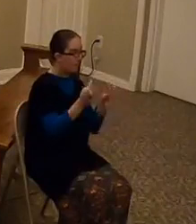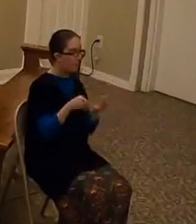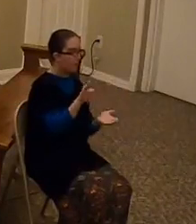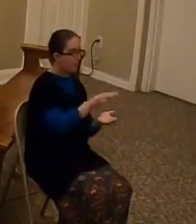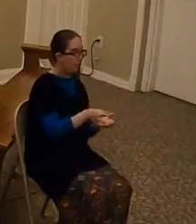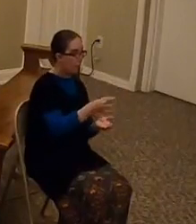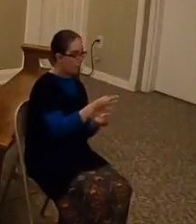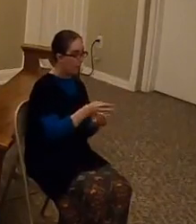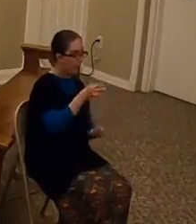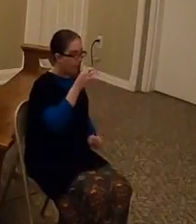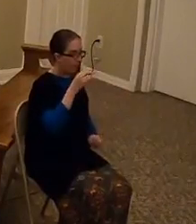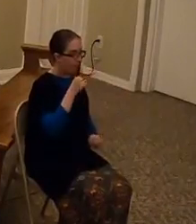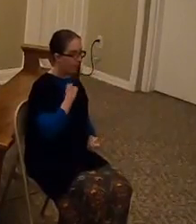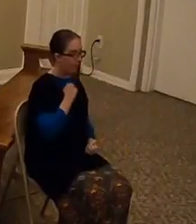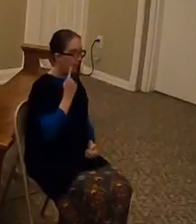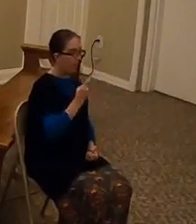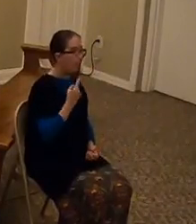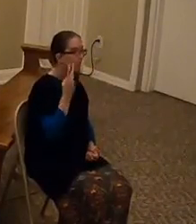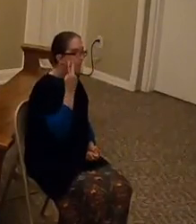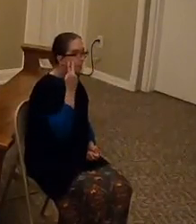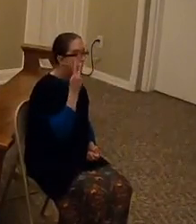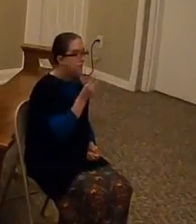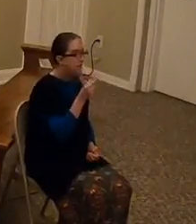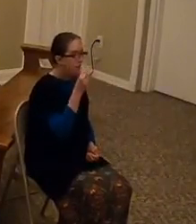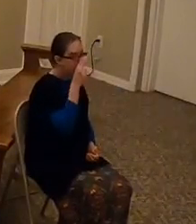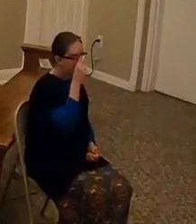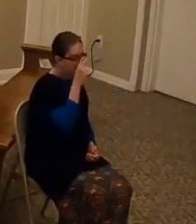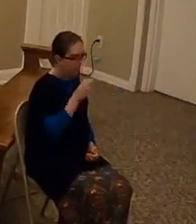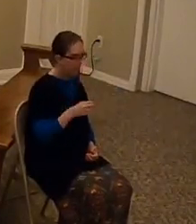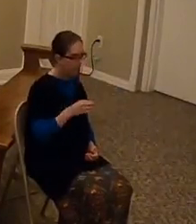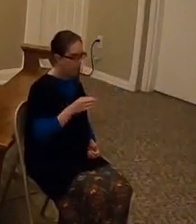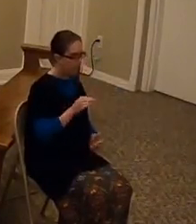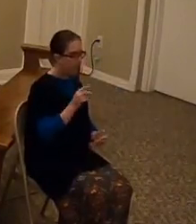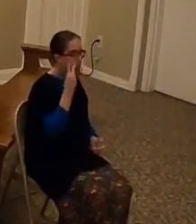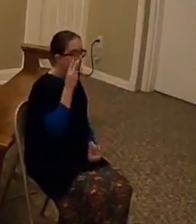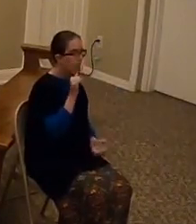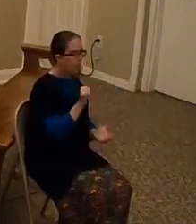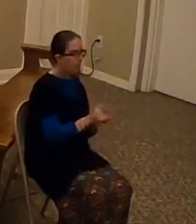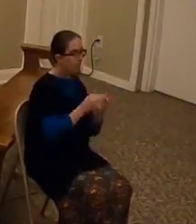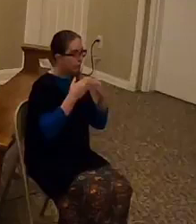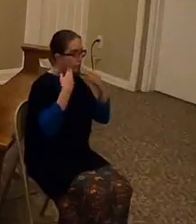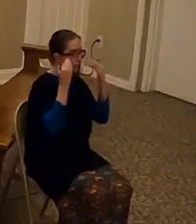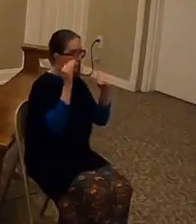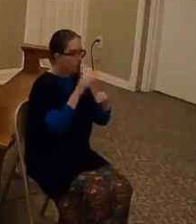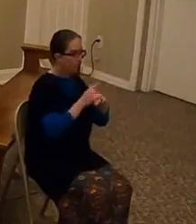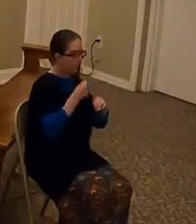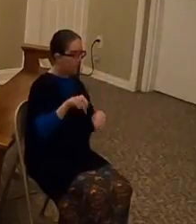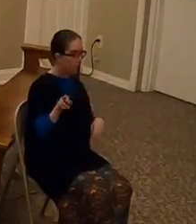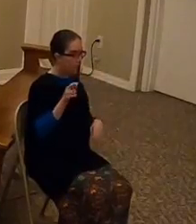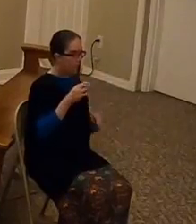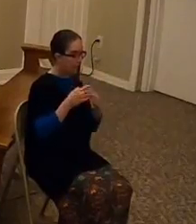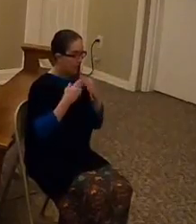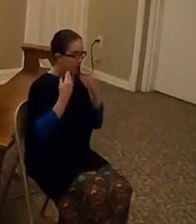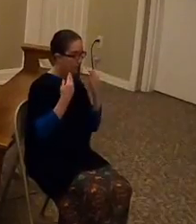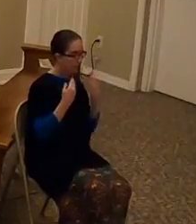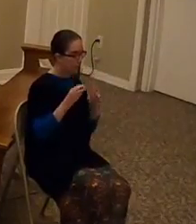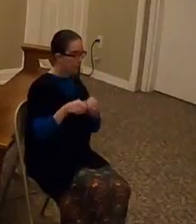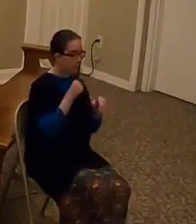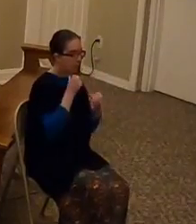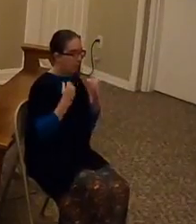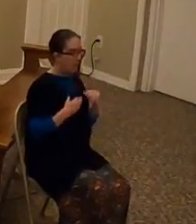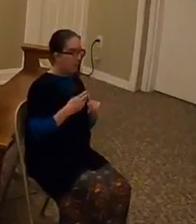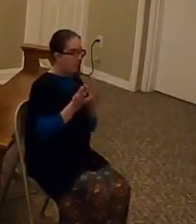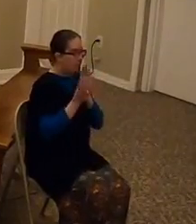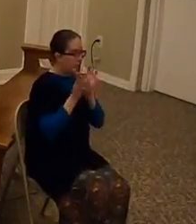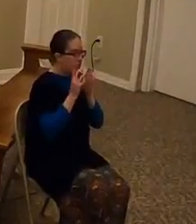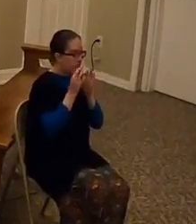Ghost? You know what I always look for? I always look for that joy on their face. If you don't have the joy when